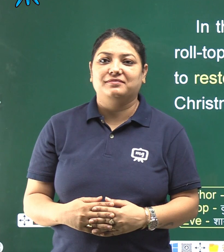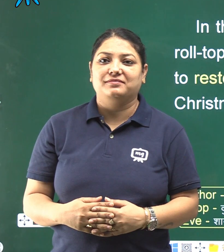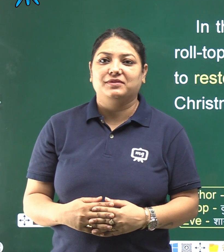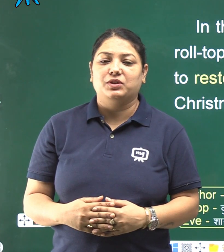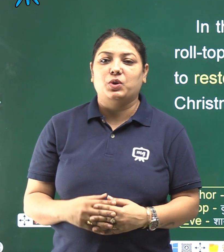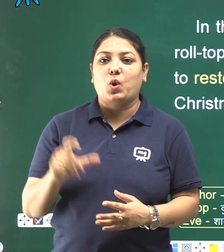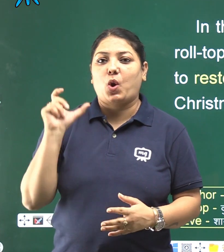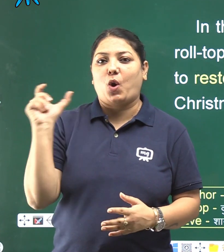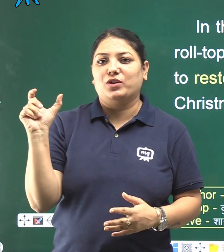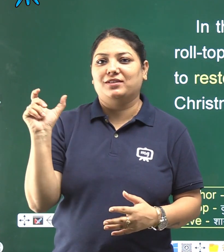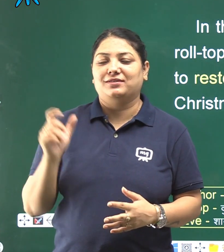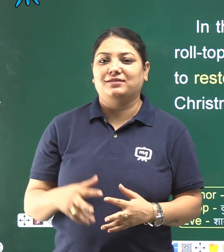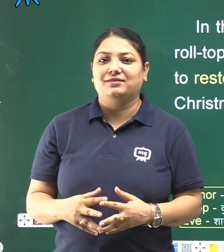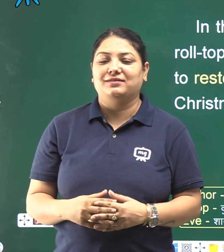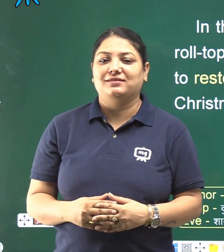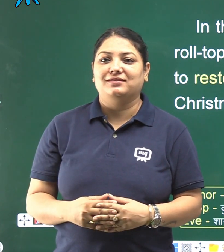Author.